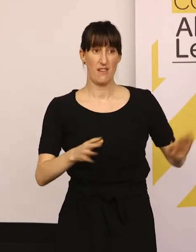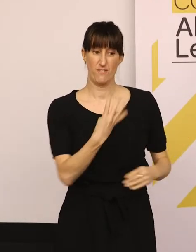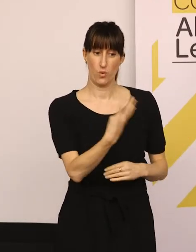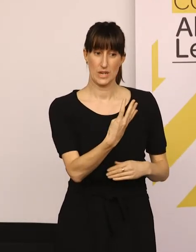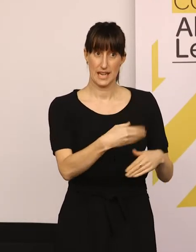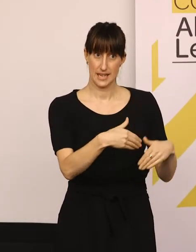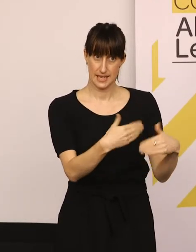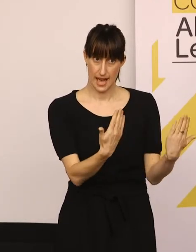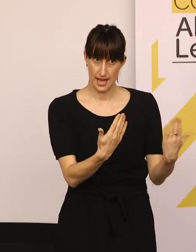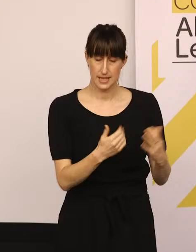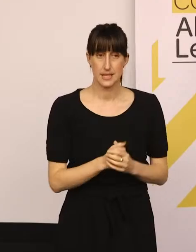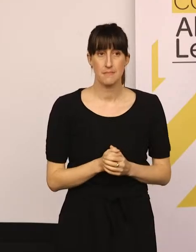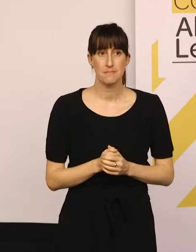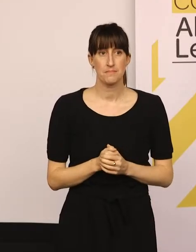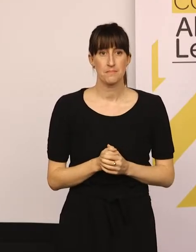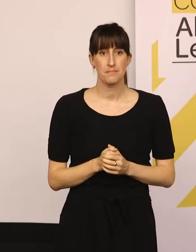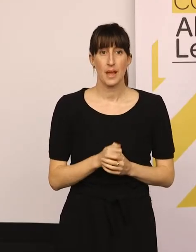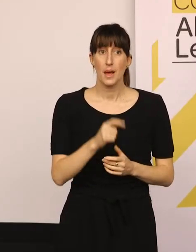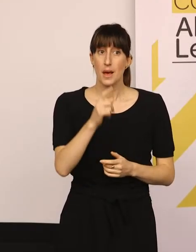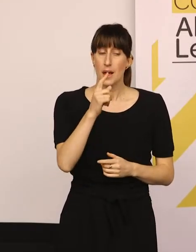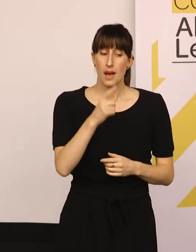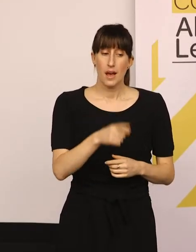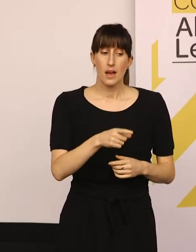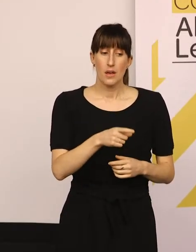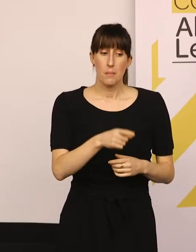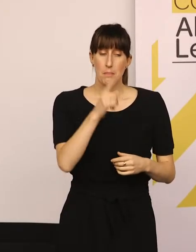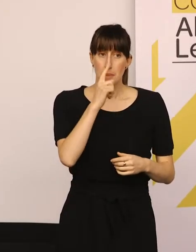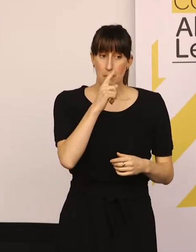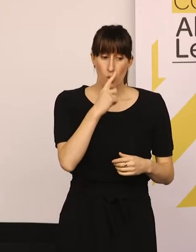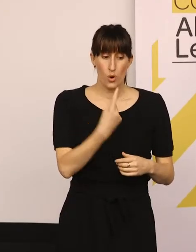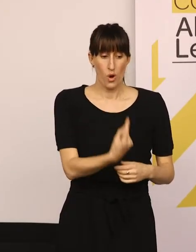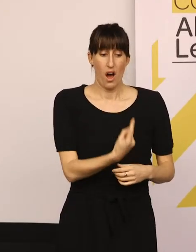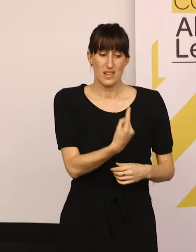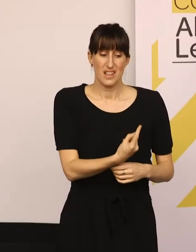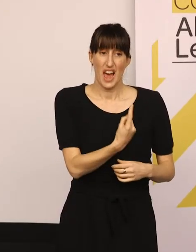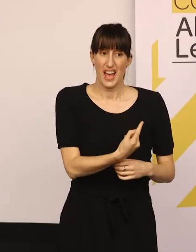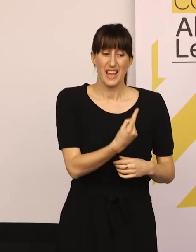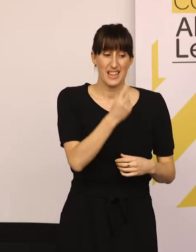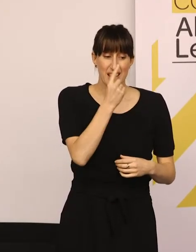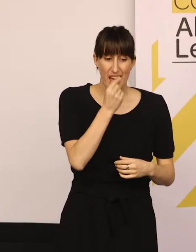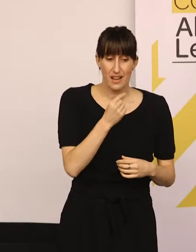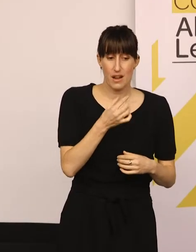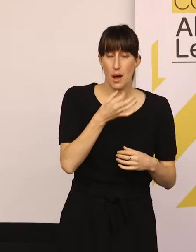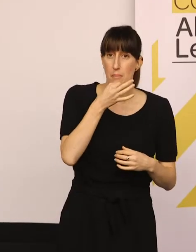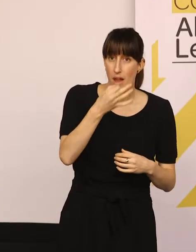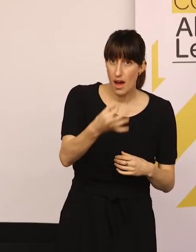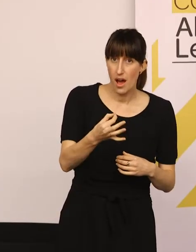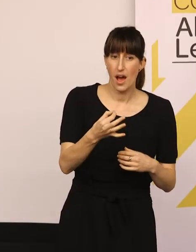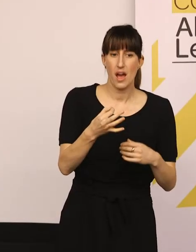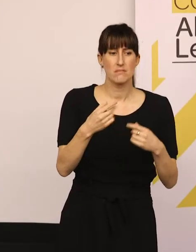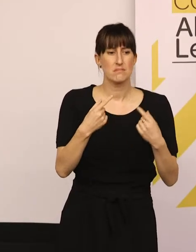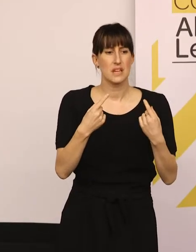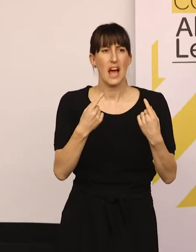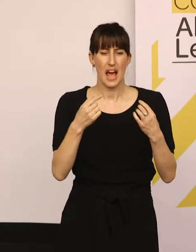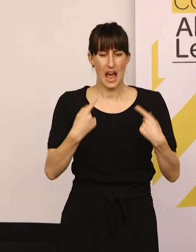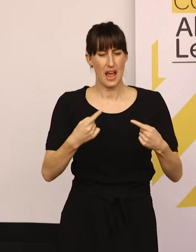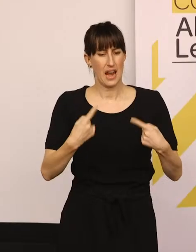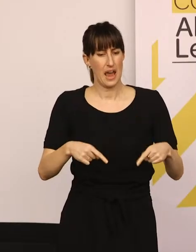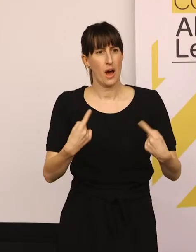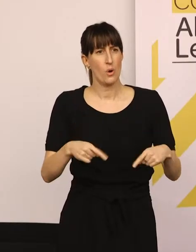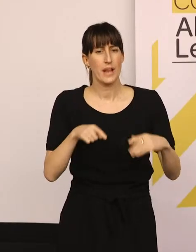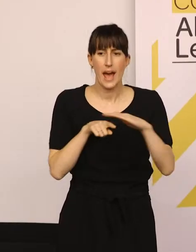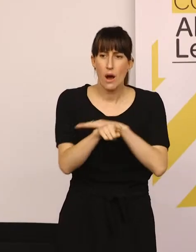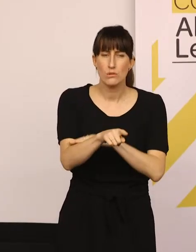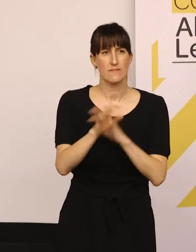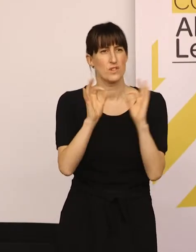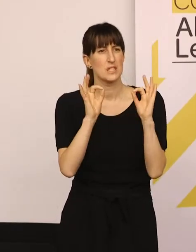there is an opportunity for people to apply for exemptions for compassionate reasons, and that process does